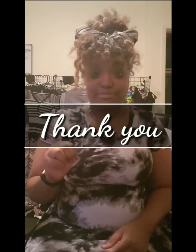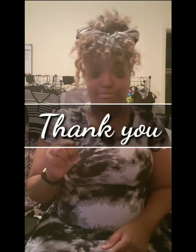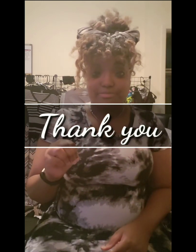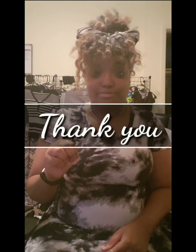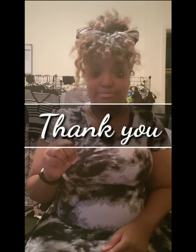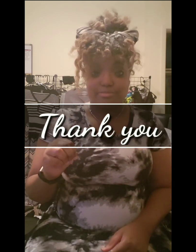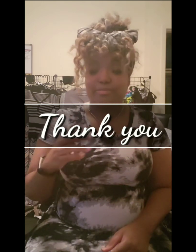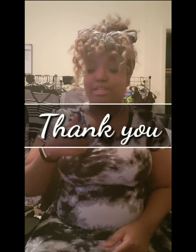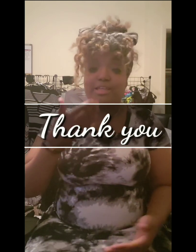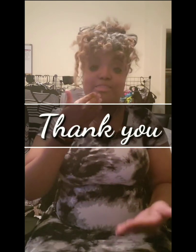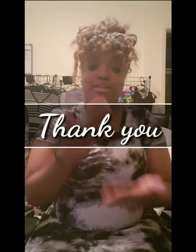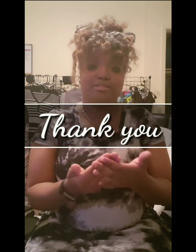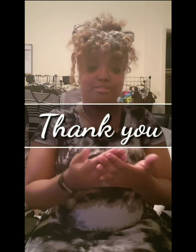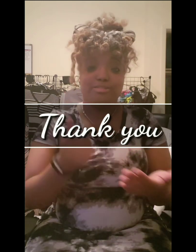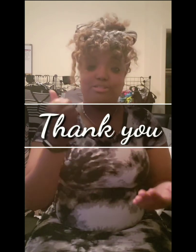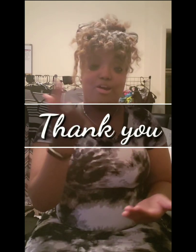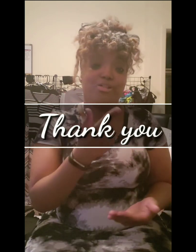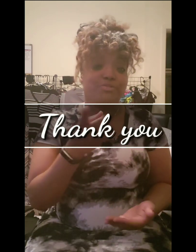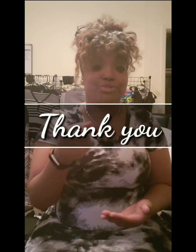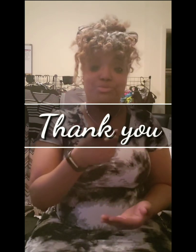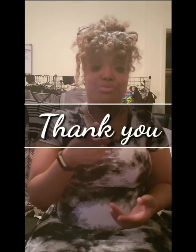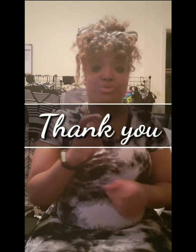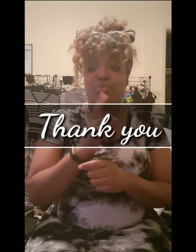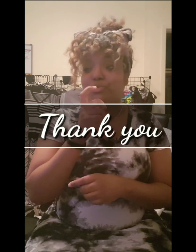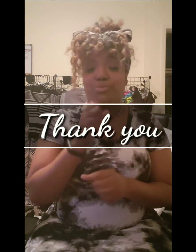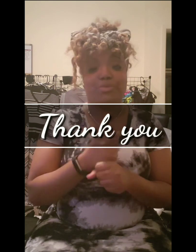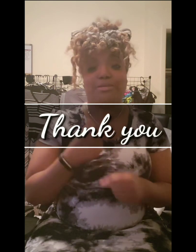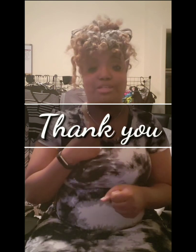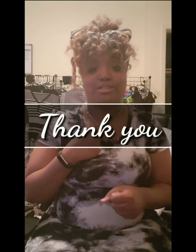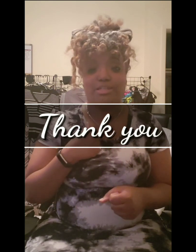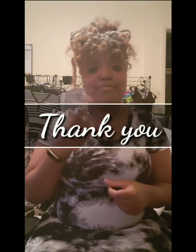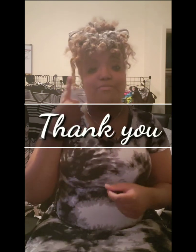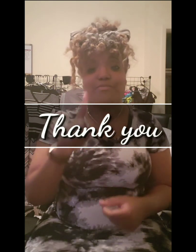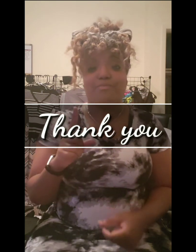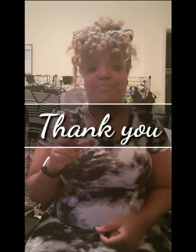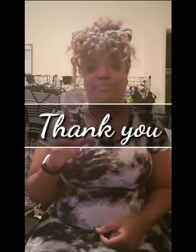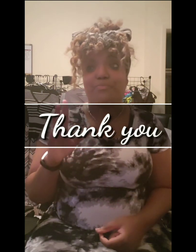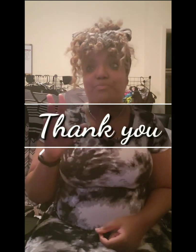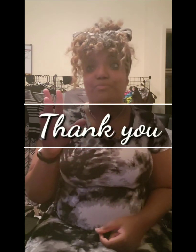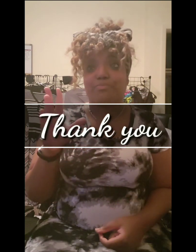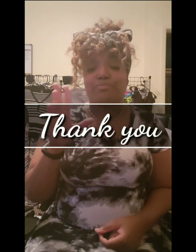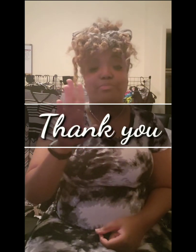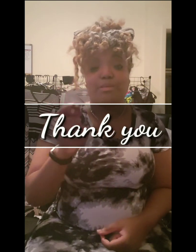here. And I'm here to stay. And y'all will know who I am.